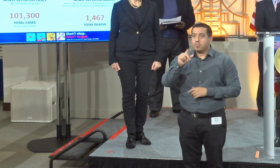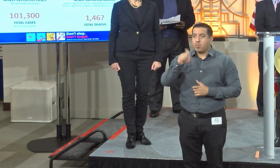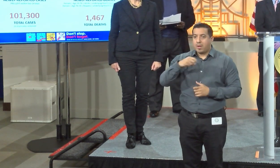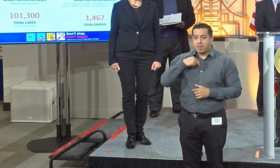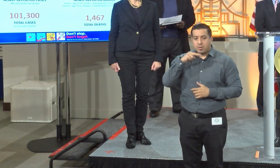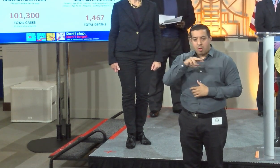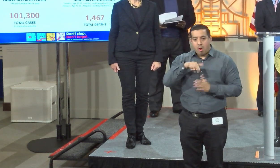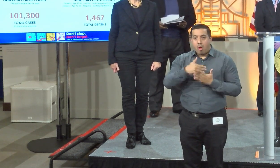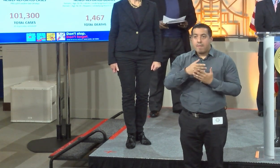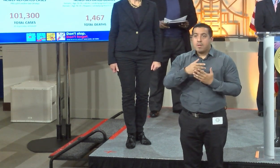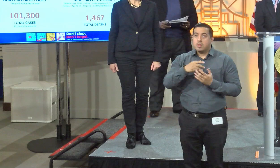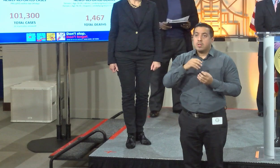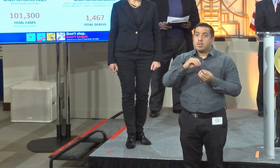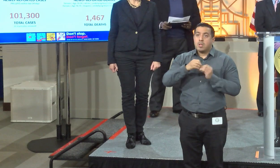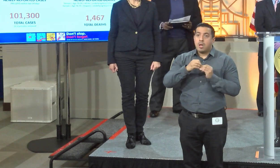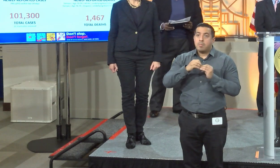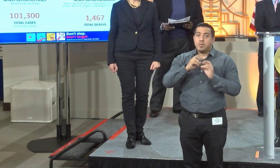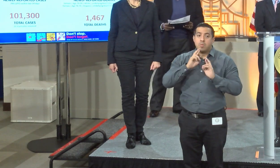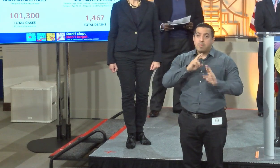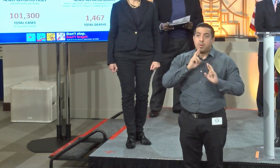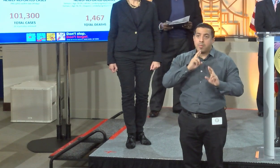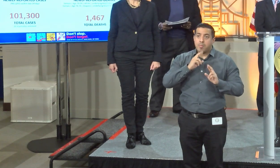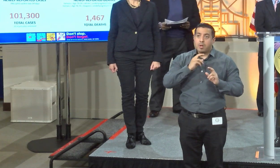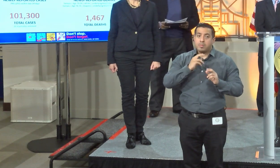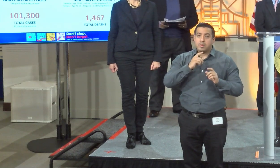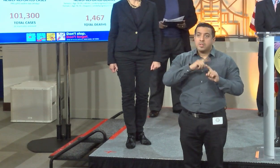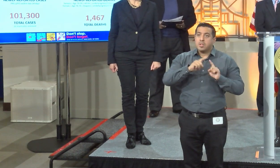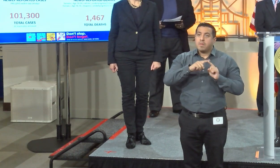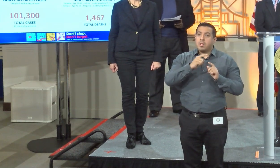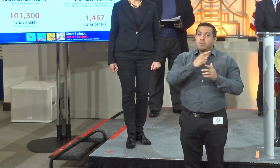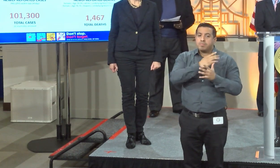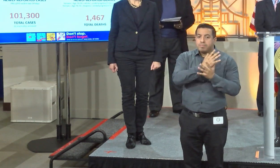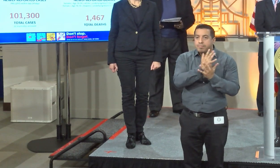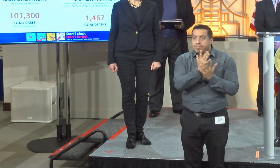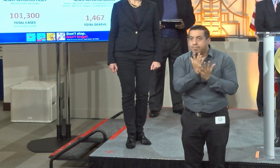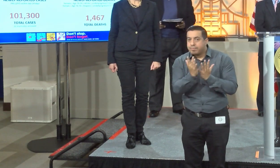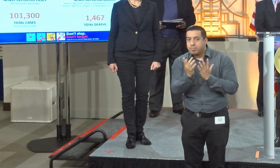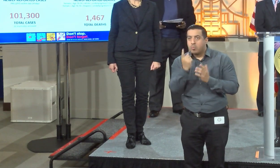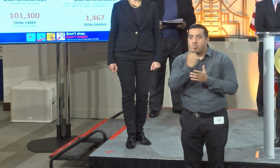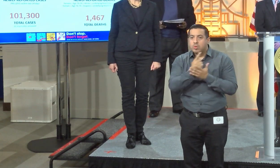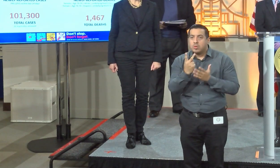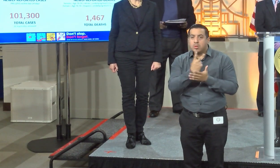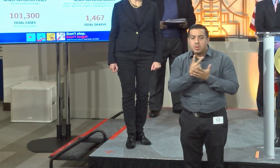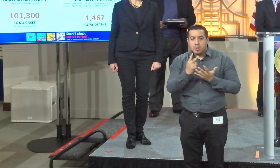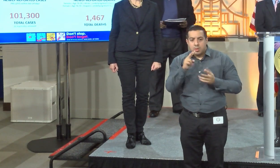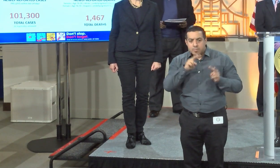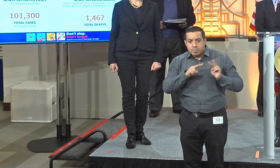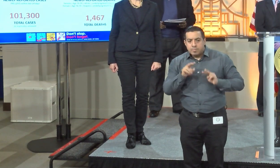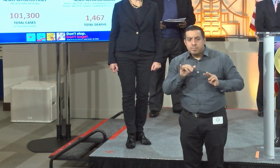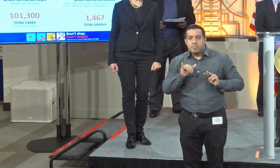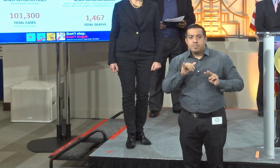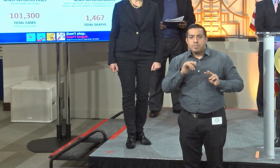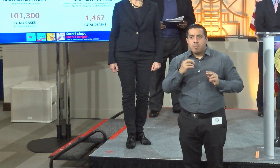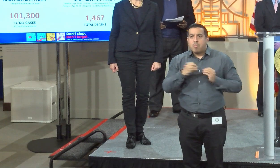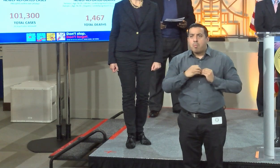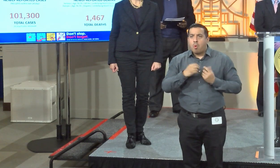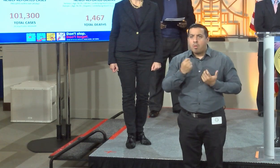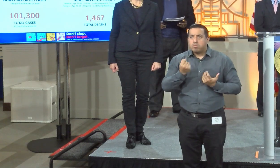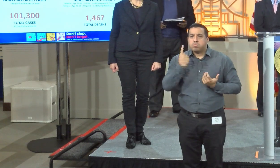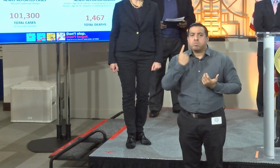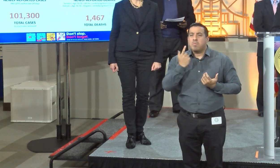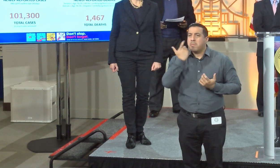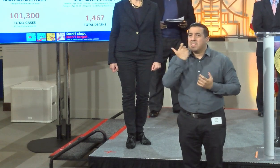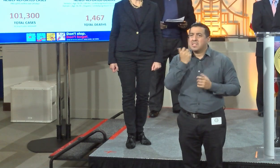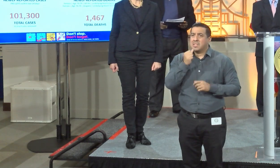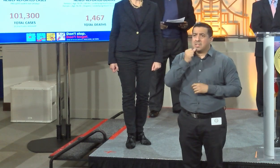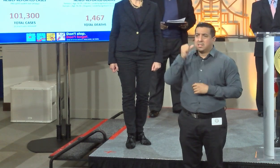we are reporting over several days, a week or two, to kind of get a good read. Because as you know, yesterday the